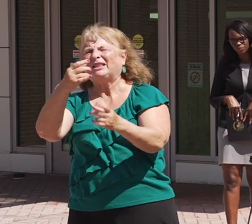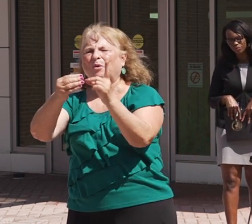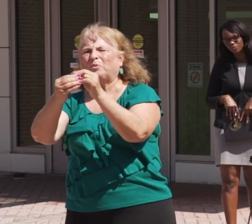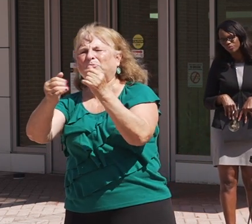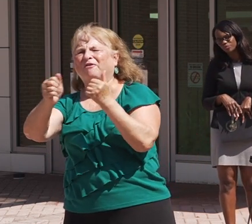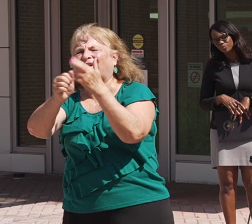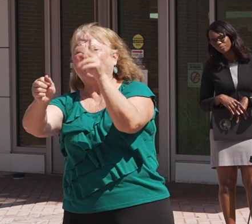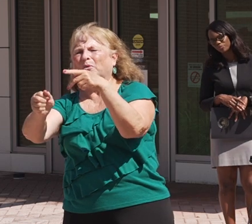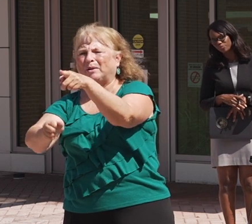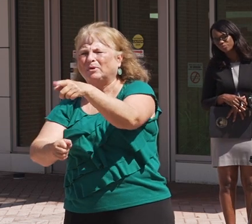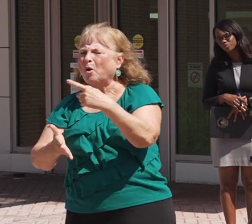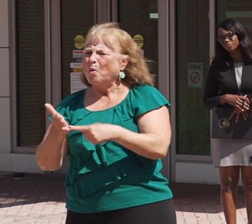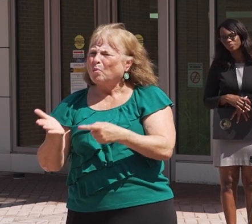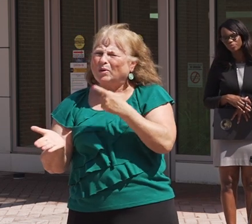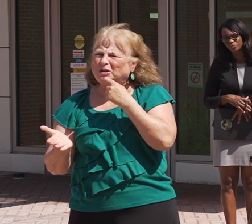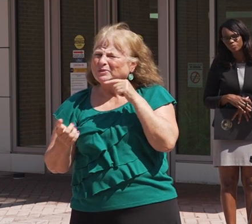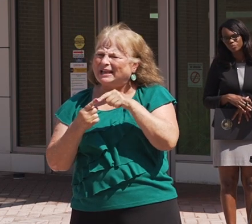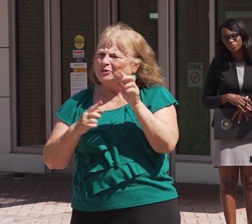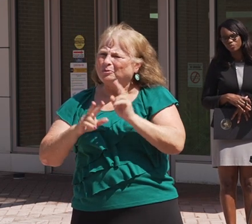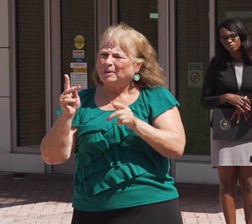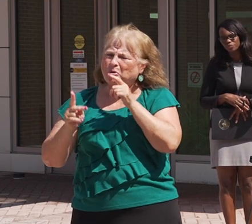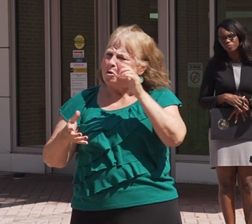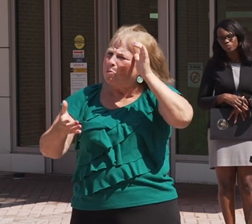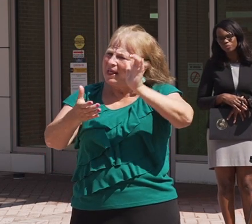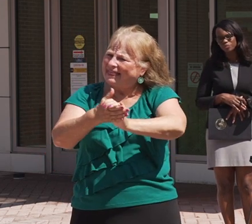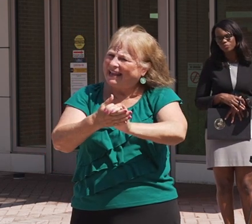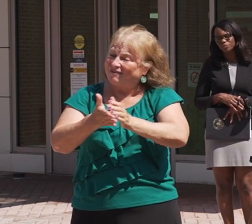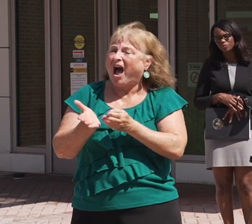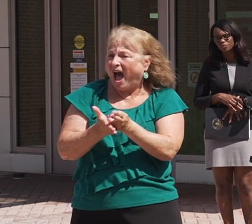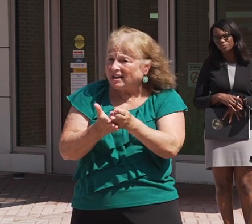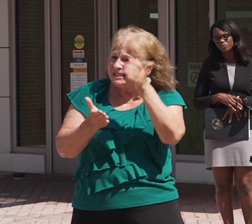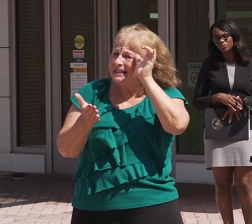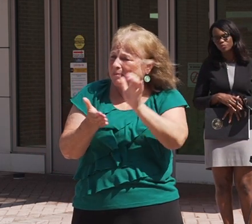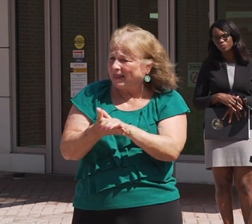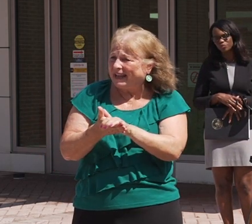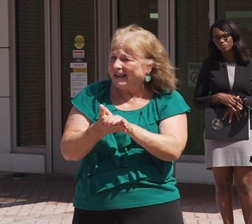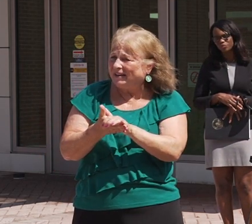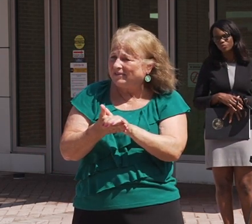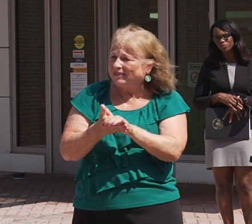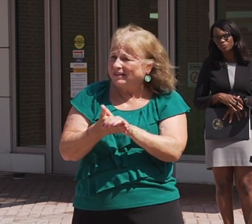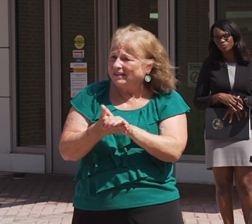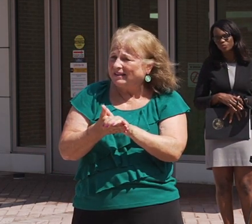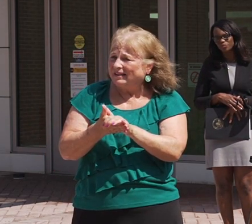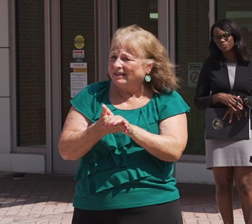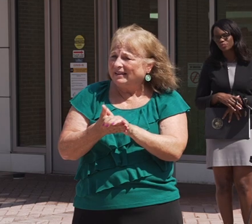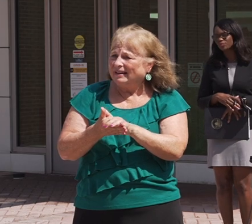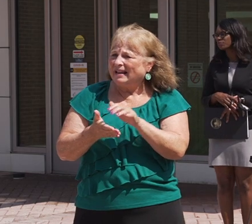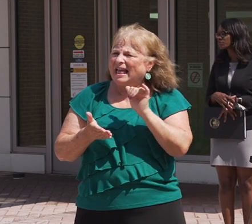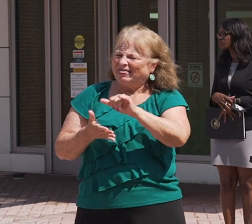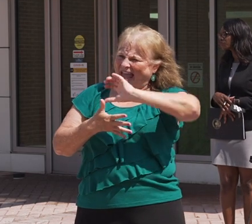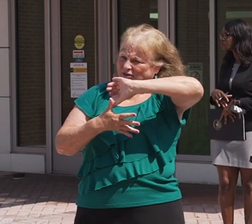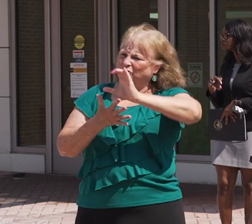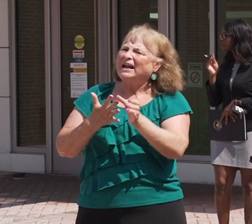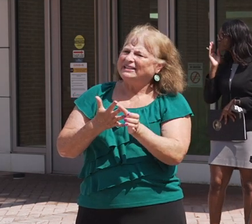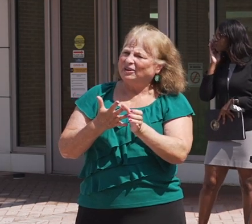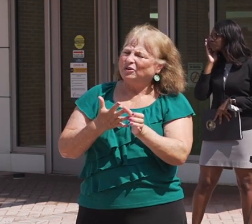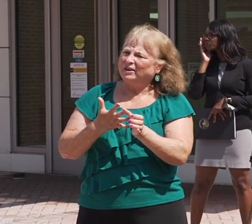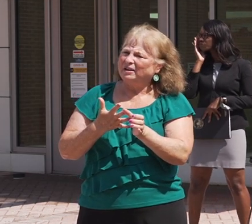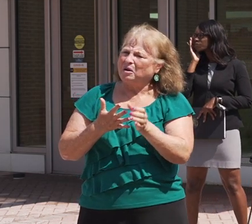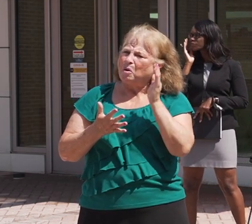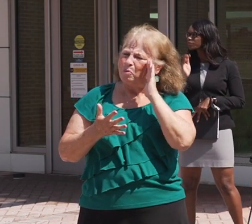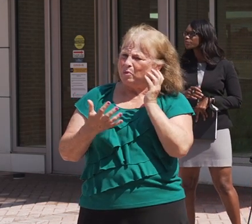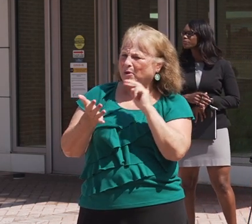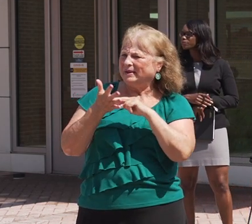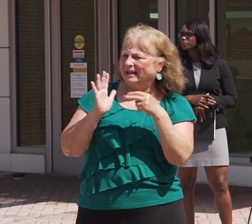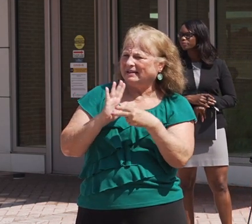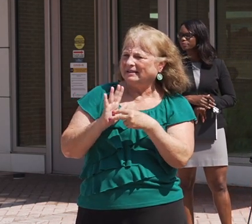one more follow-up. What do you say to those who honestly believe that criteria will